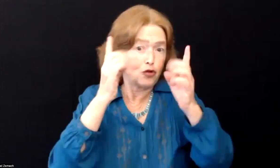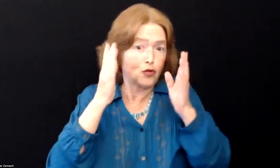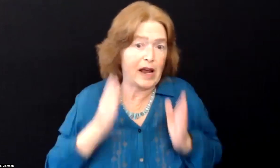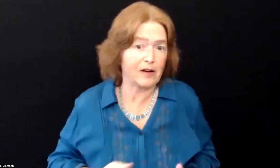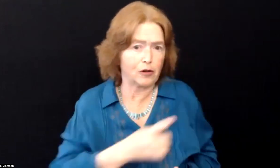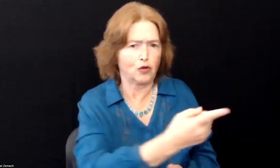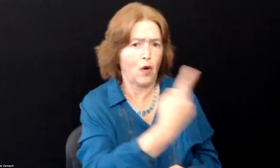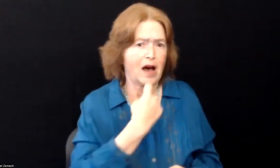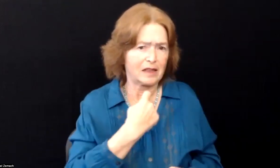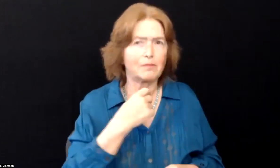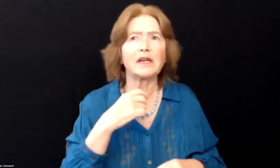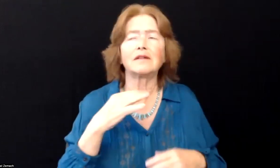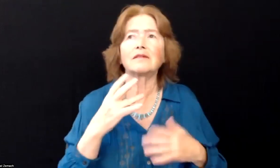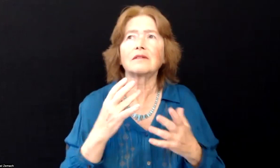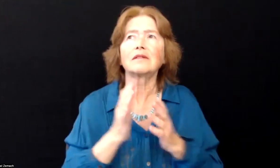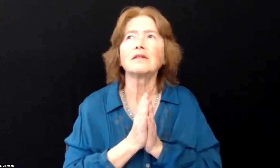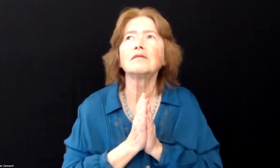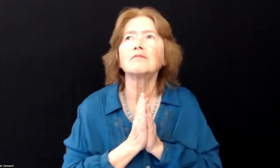As far as educators go,